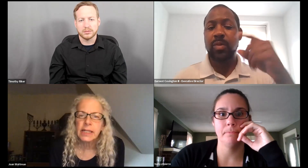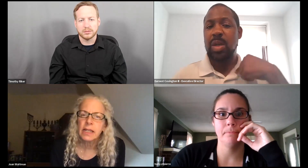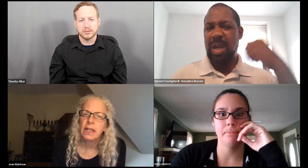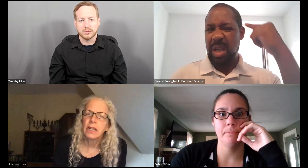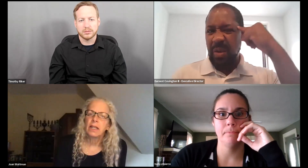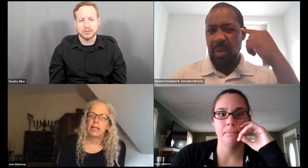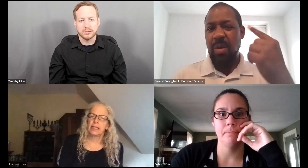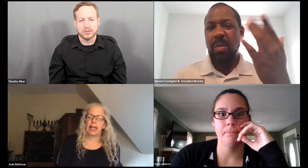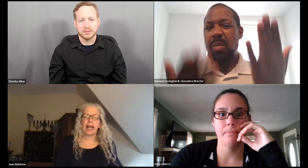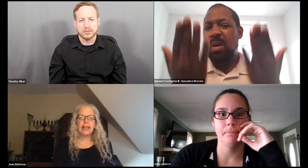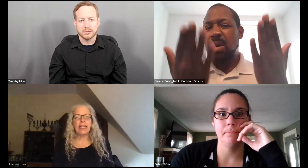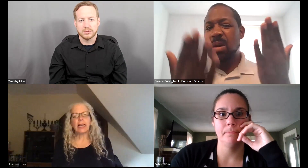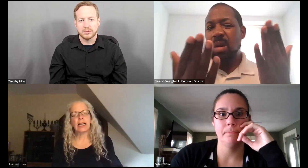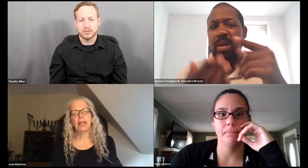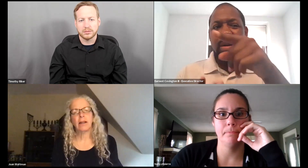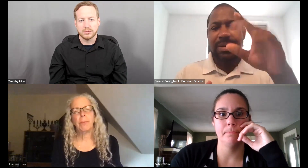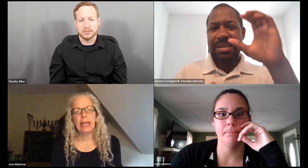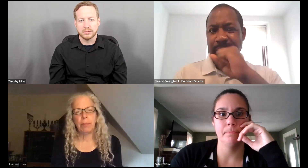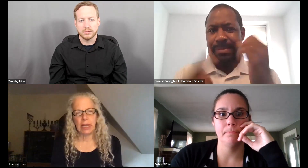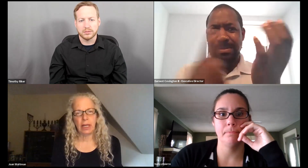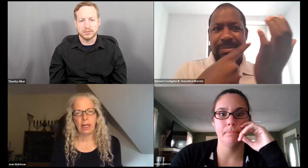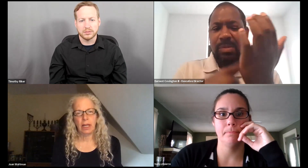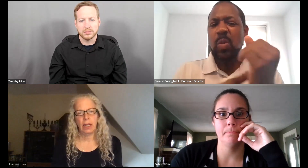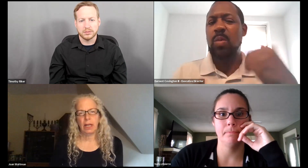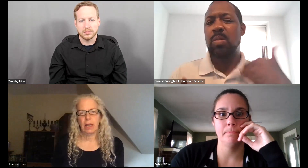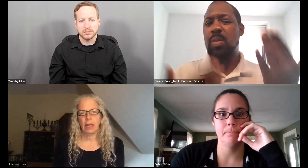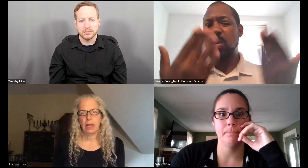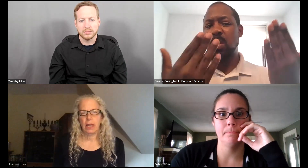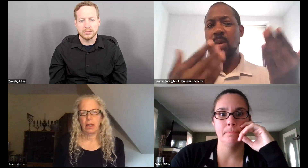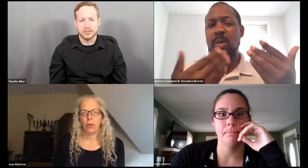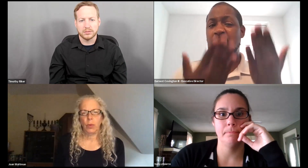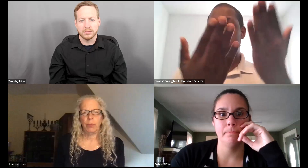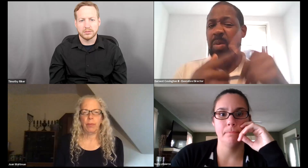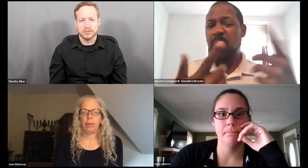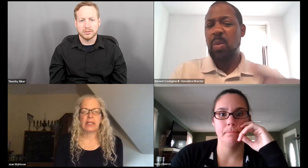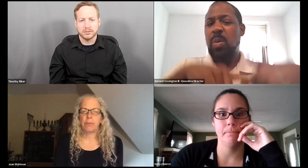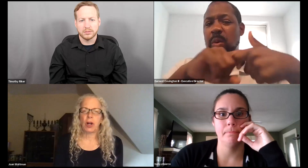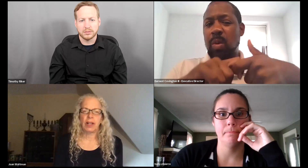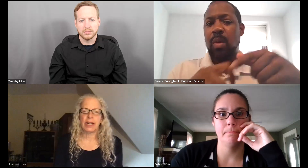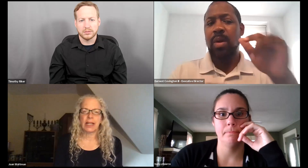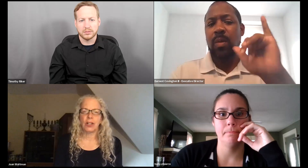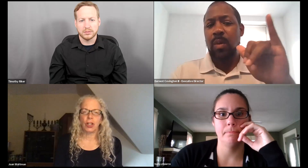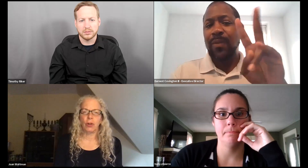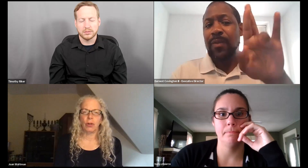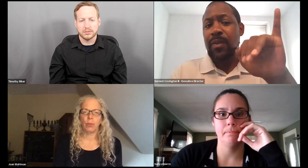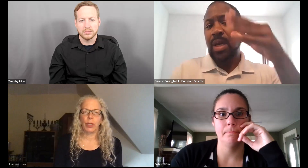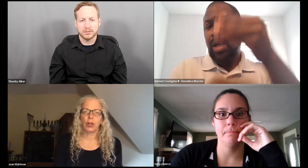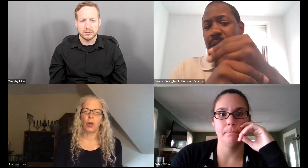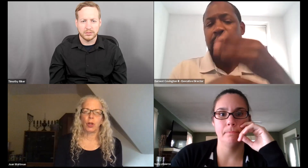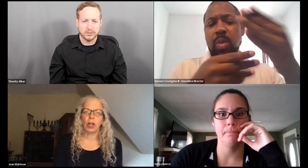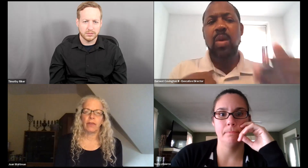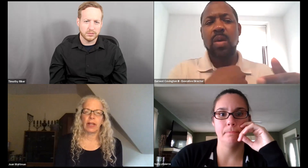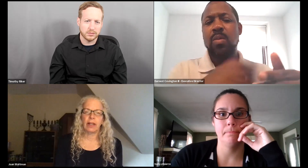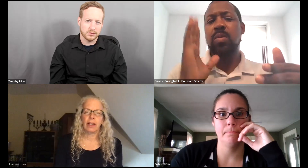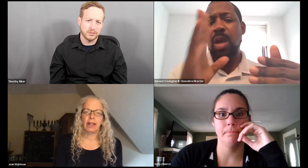Ernest, yes. He's saying, I think maybe we missed a part of the discussion, or we could